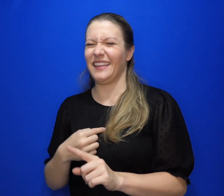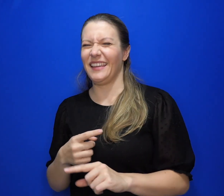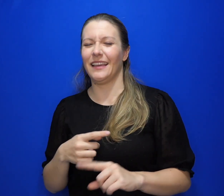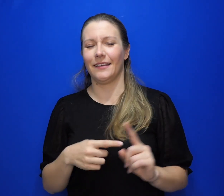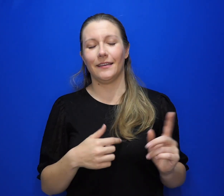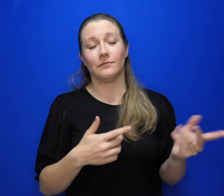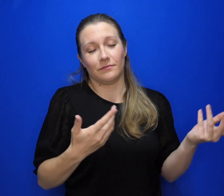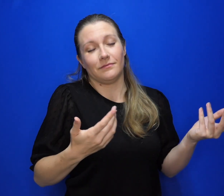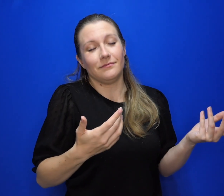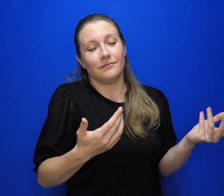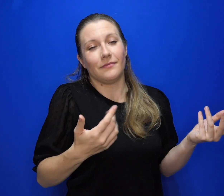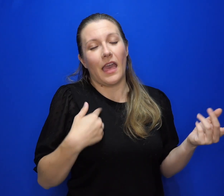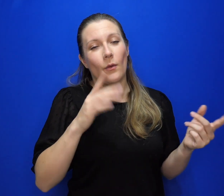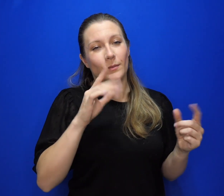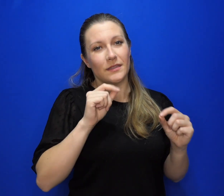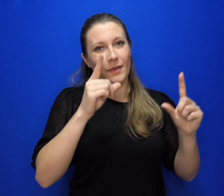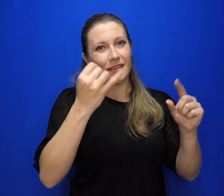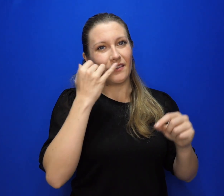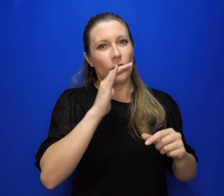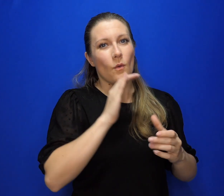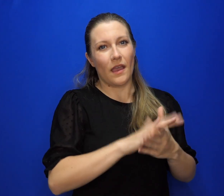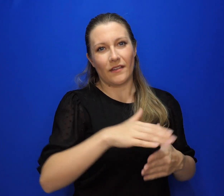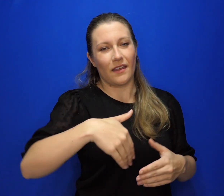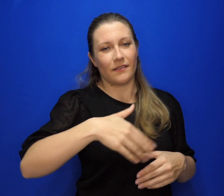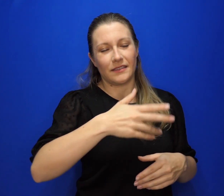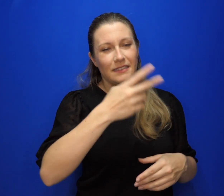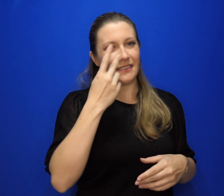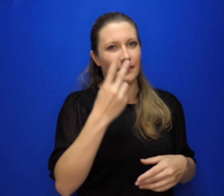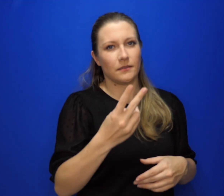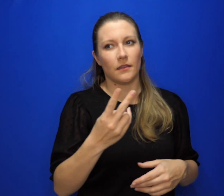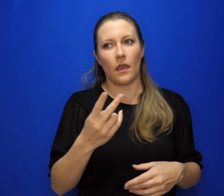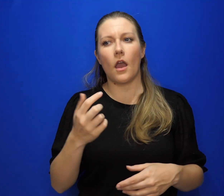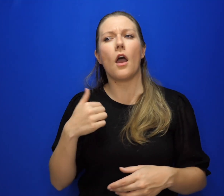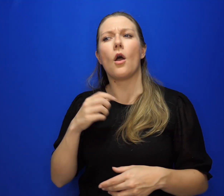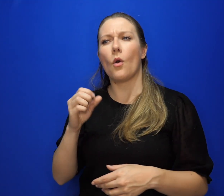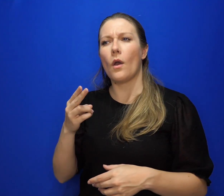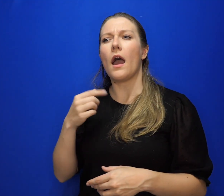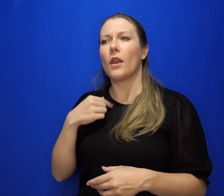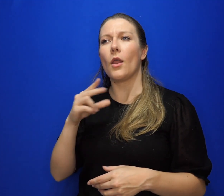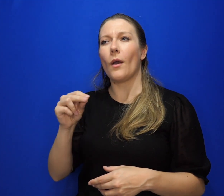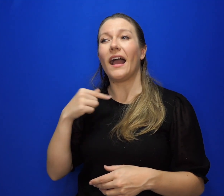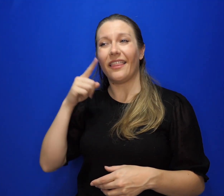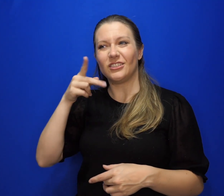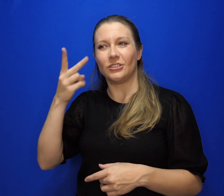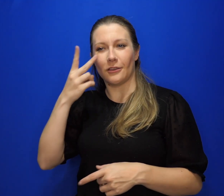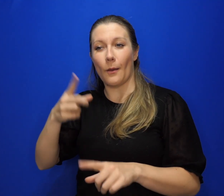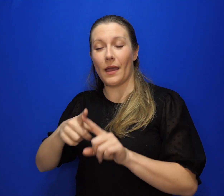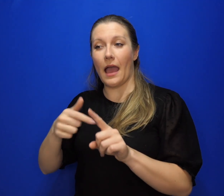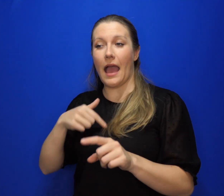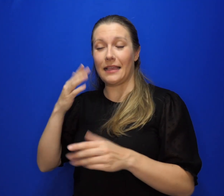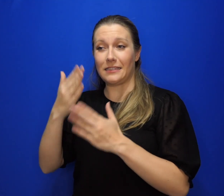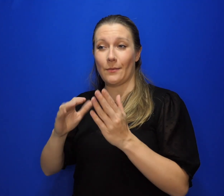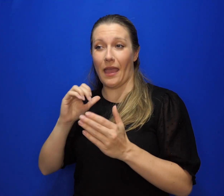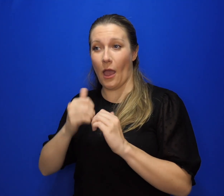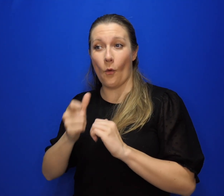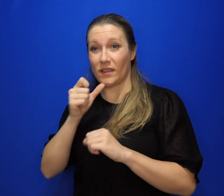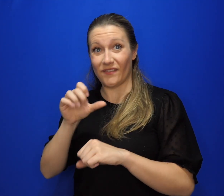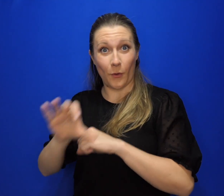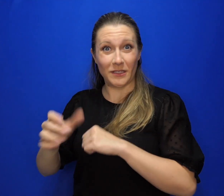surprised if your wife has I never somehow seen got out of it is what I'm thinking right now. But the movie, by the way, here's the crazy thing